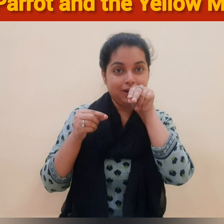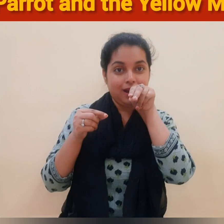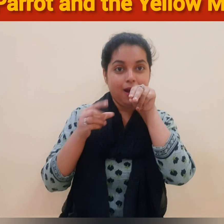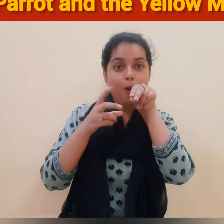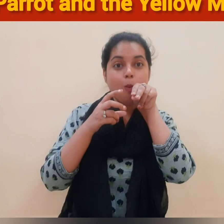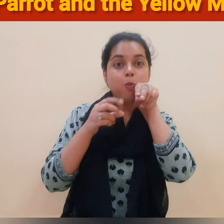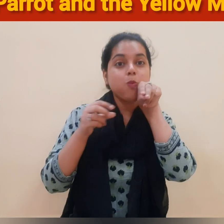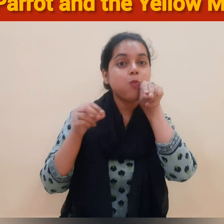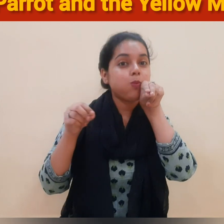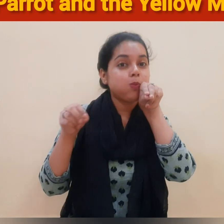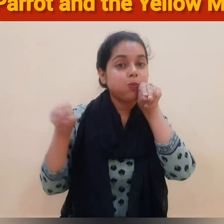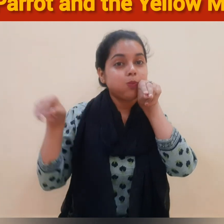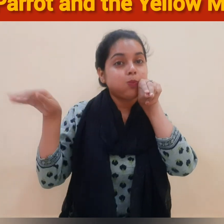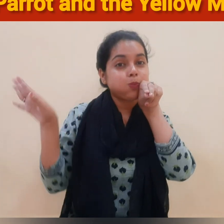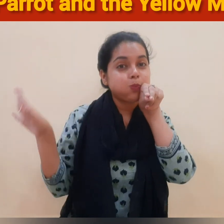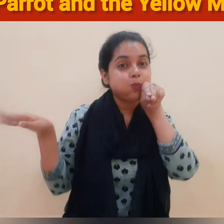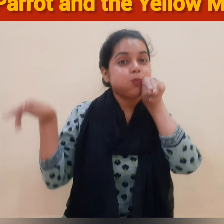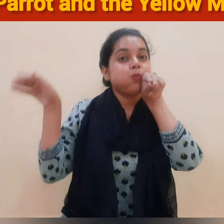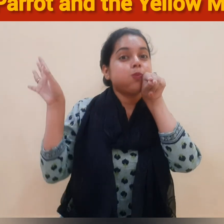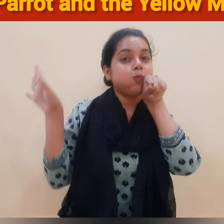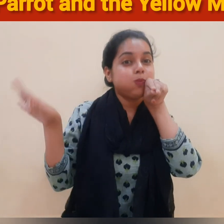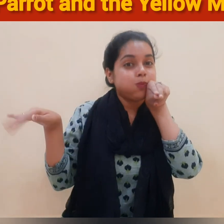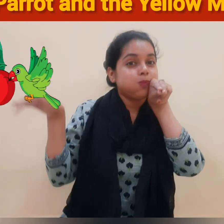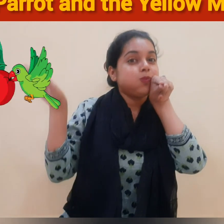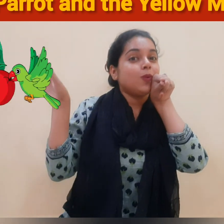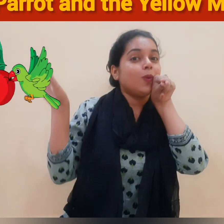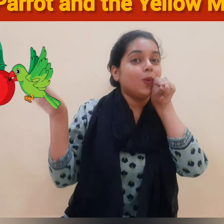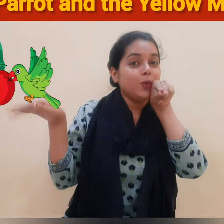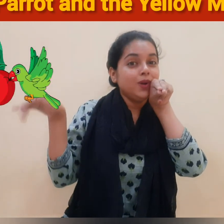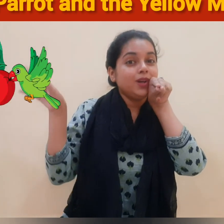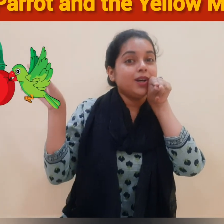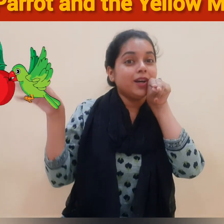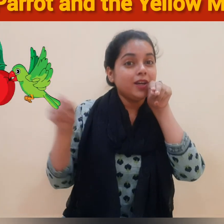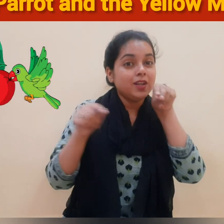and flew to the mango tree.